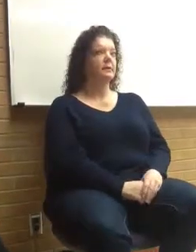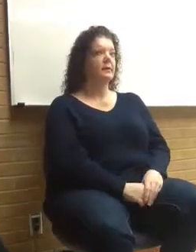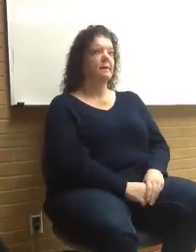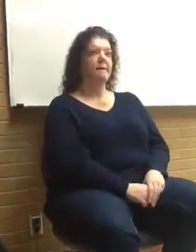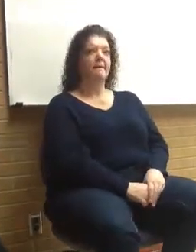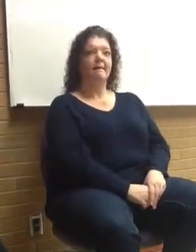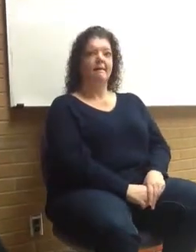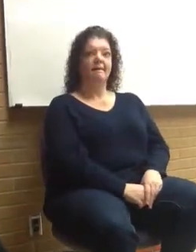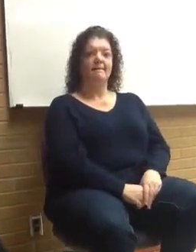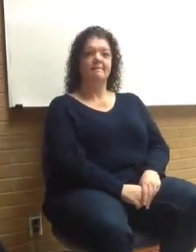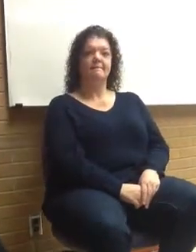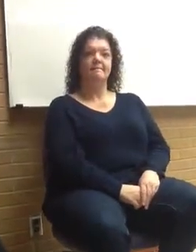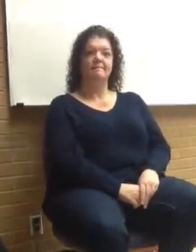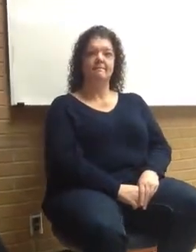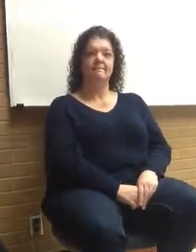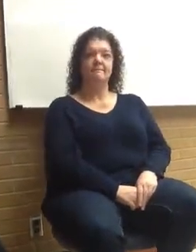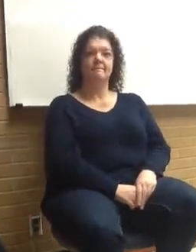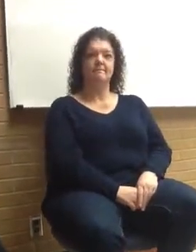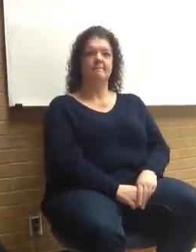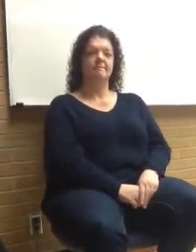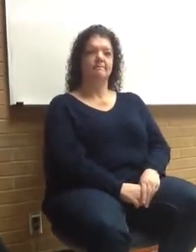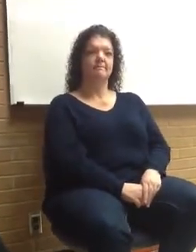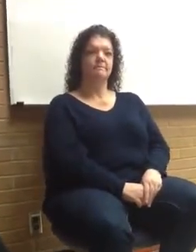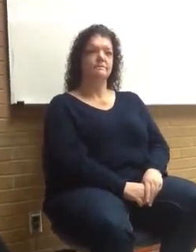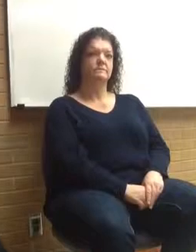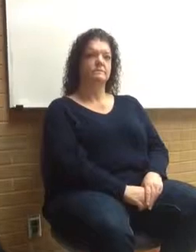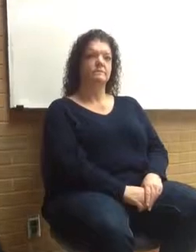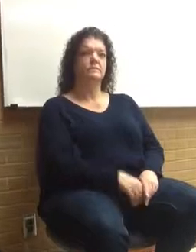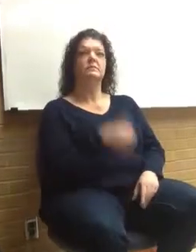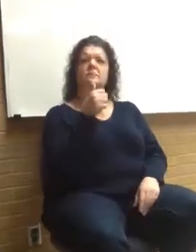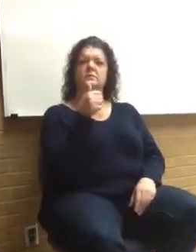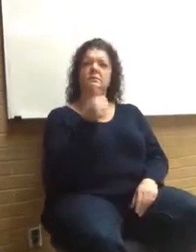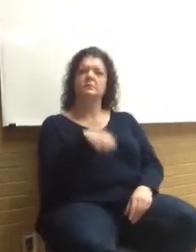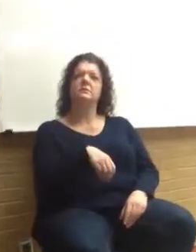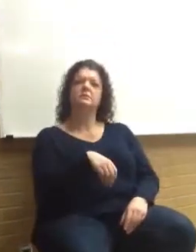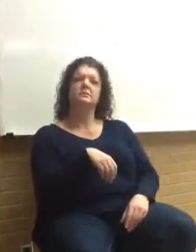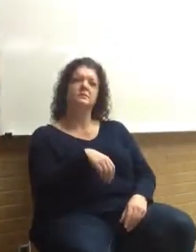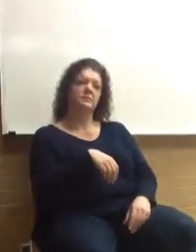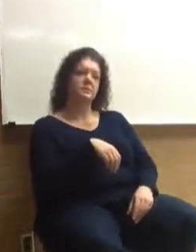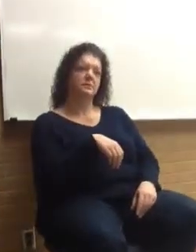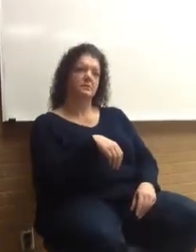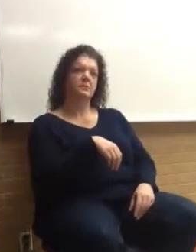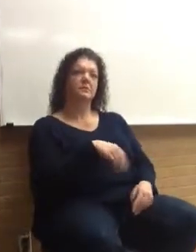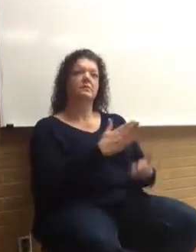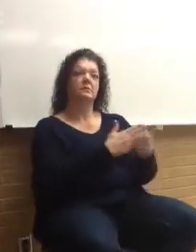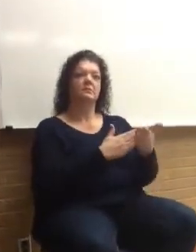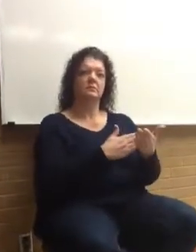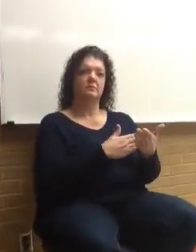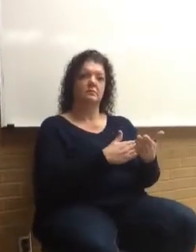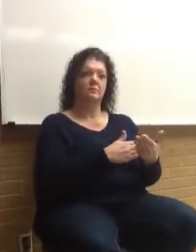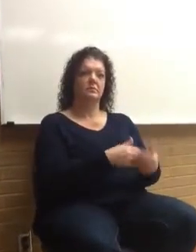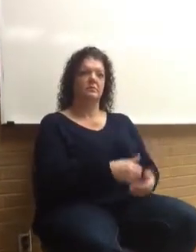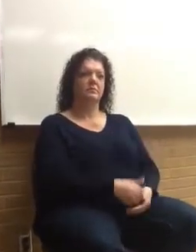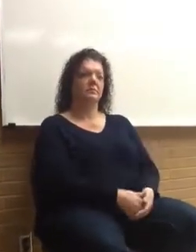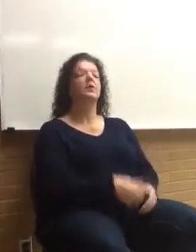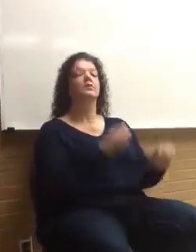before I read? That's all I want to do. I don't want to do any more. These divisions are so important for your next 1050. And I'll